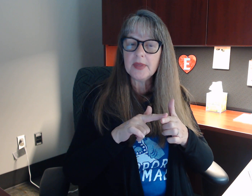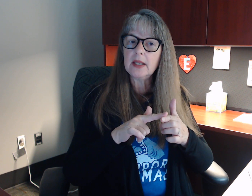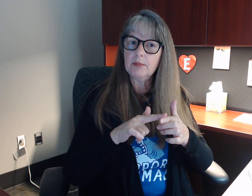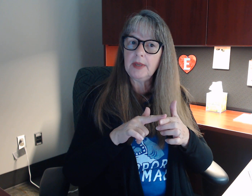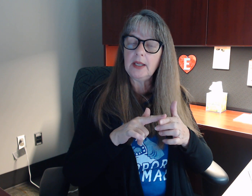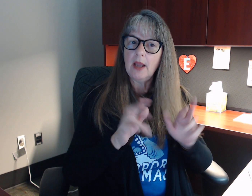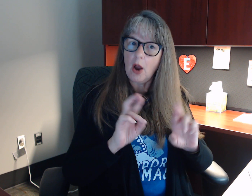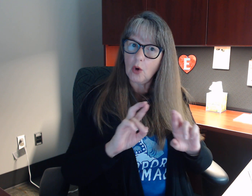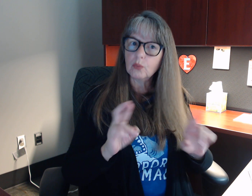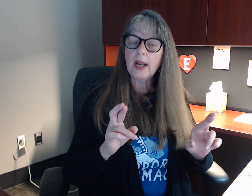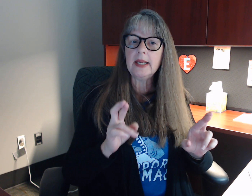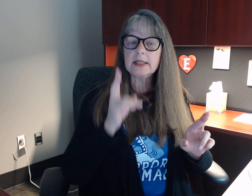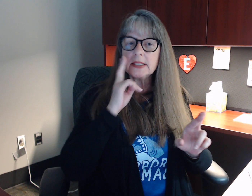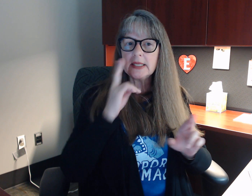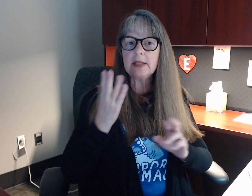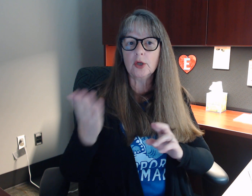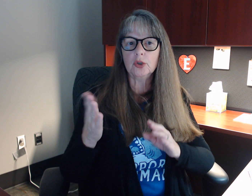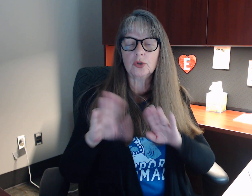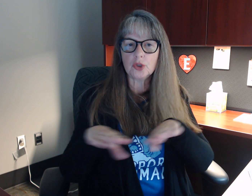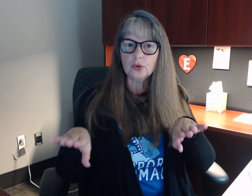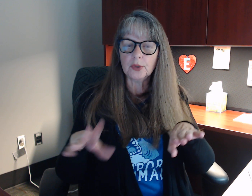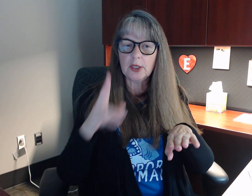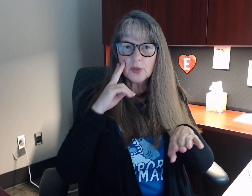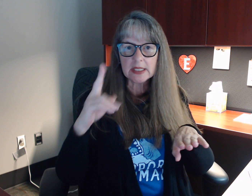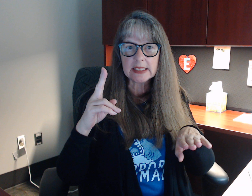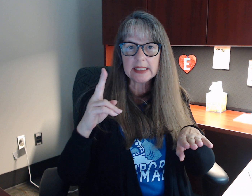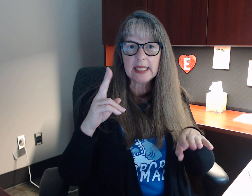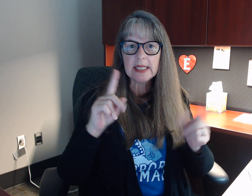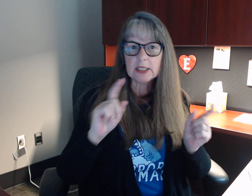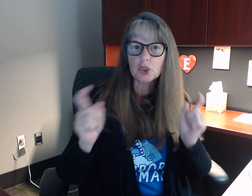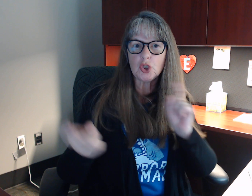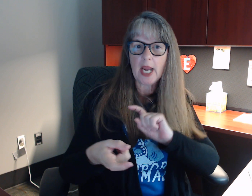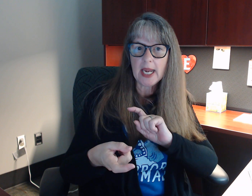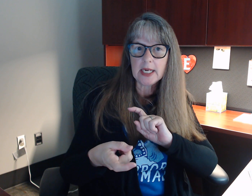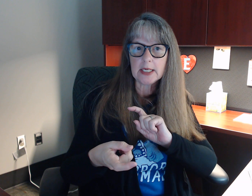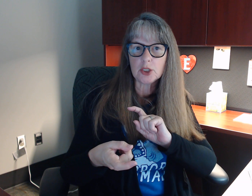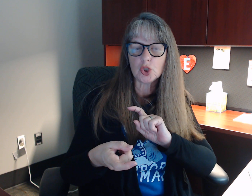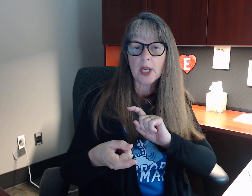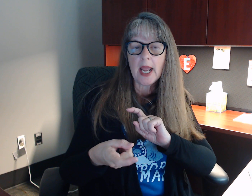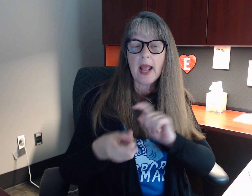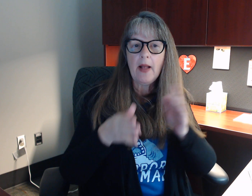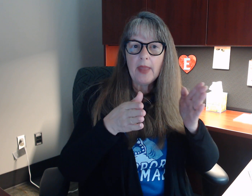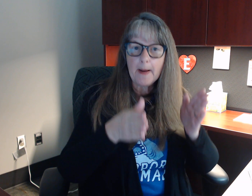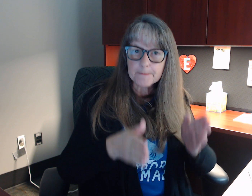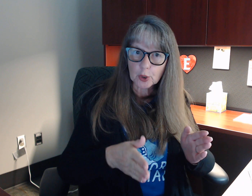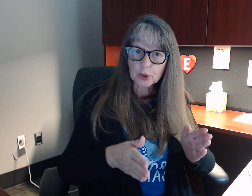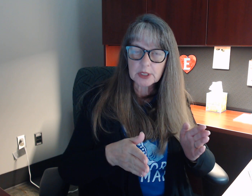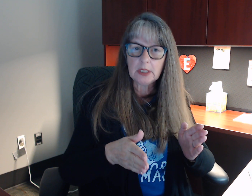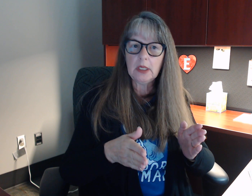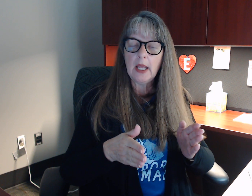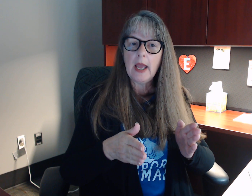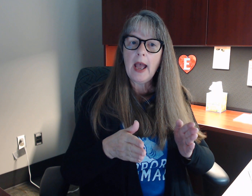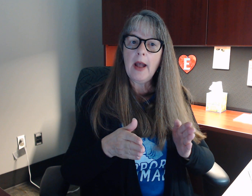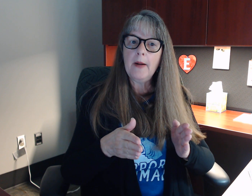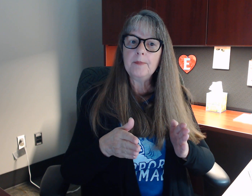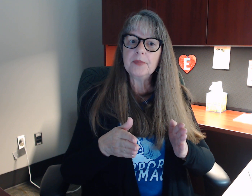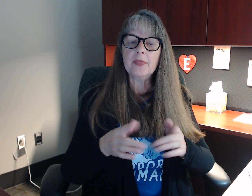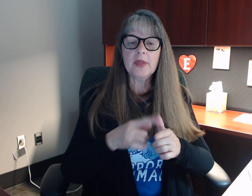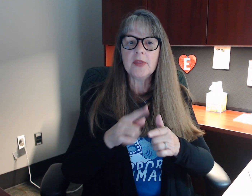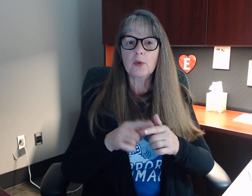could be all ready to see their children, and you could see the change in that person. And then they were